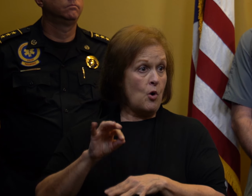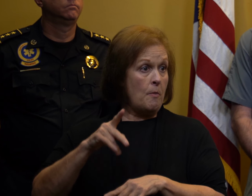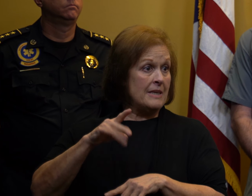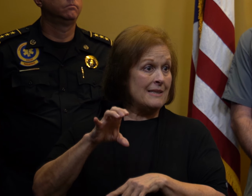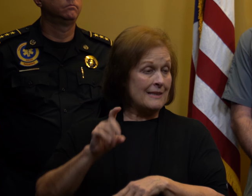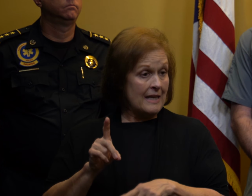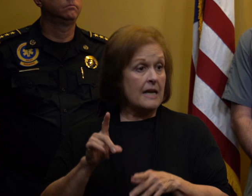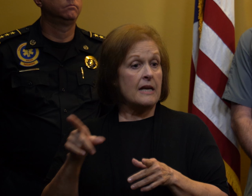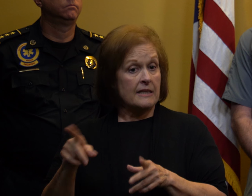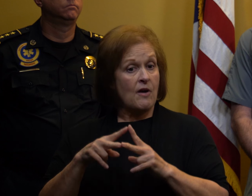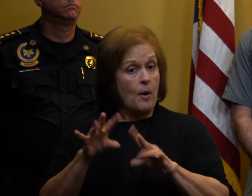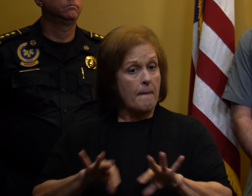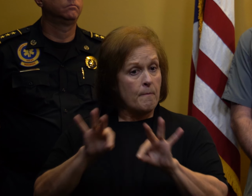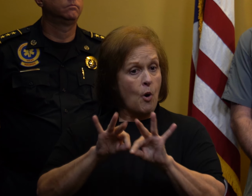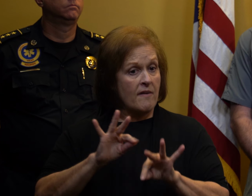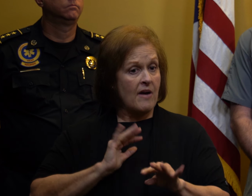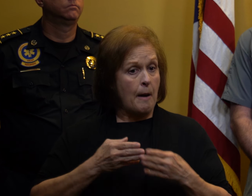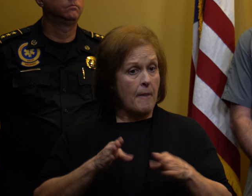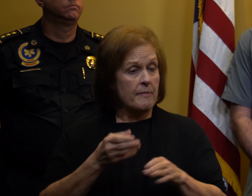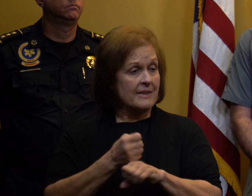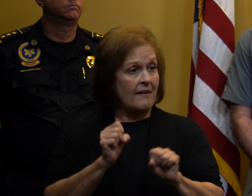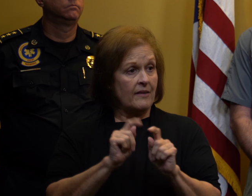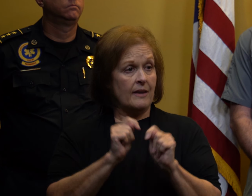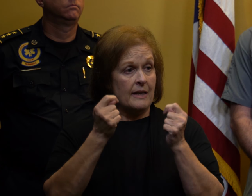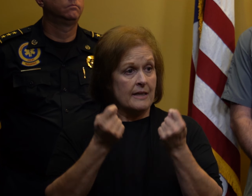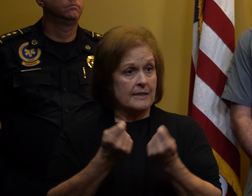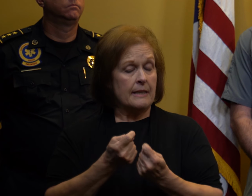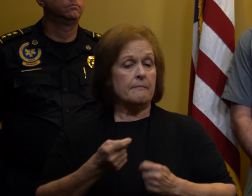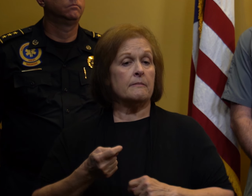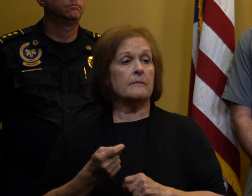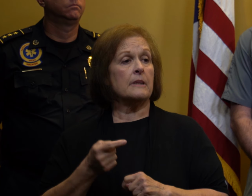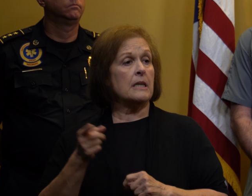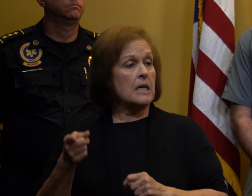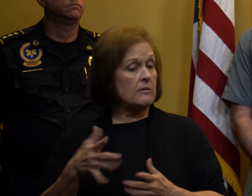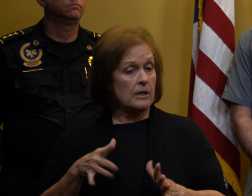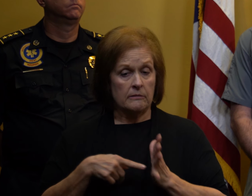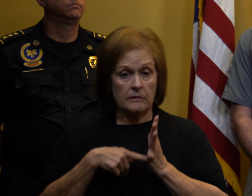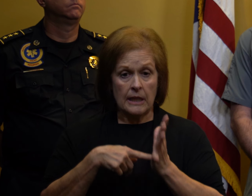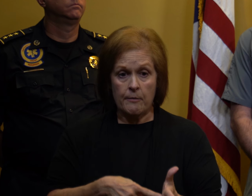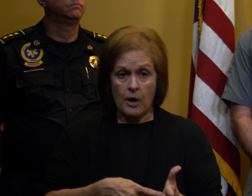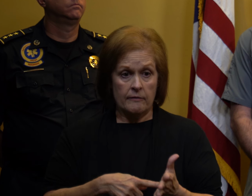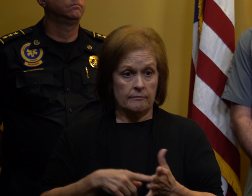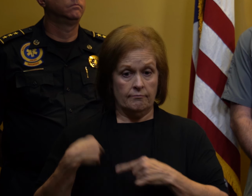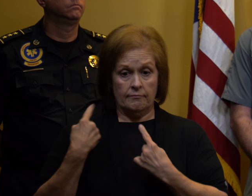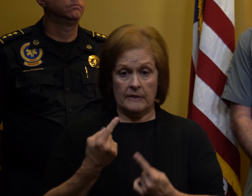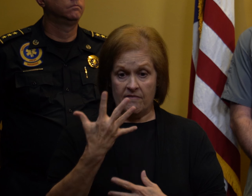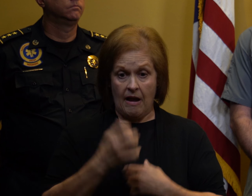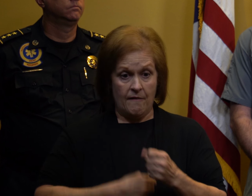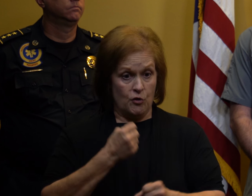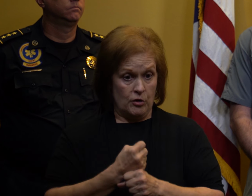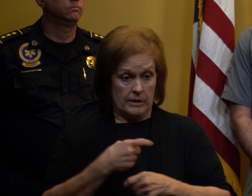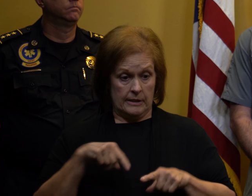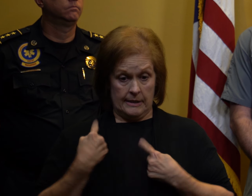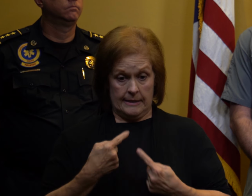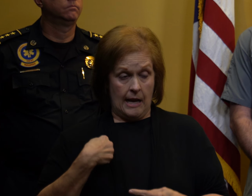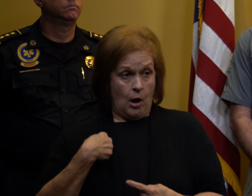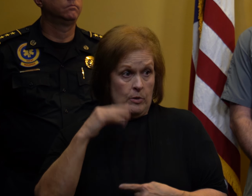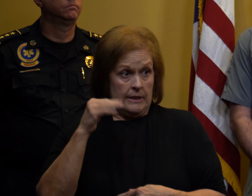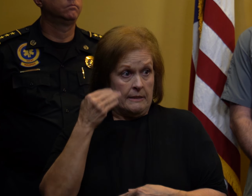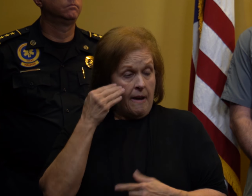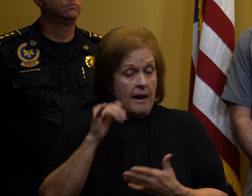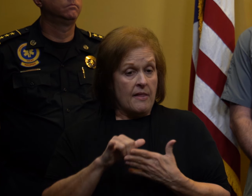OPCD, is a vital part of our public safety team, as has been demonstrated over the past 5 years as I've been mayor, and